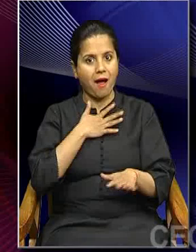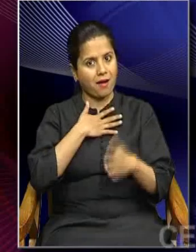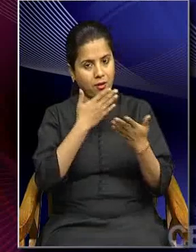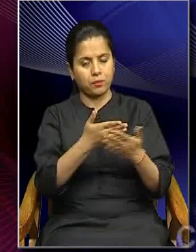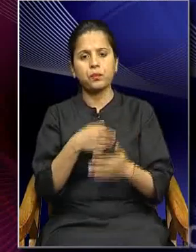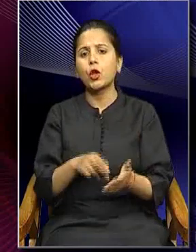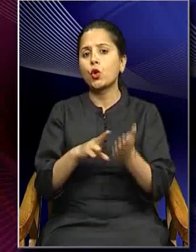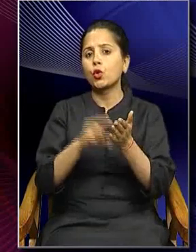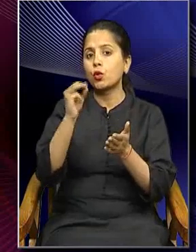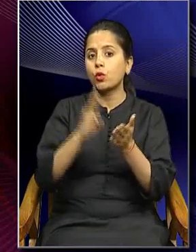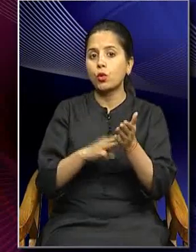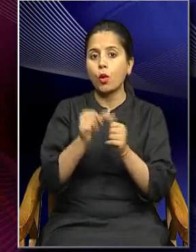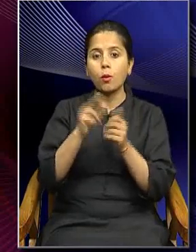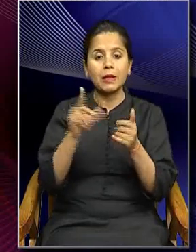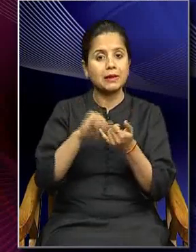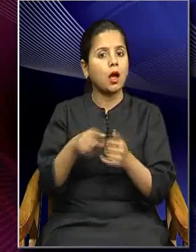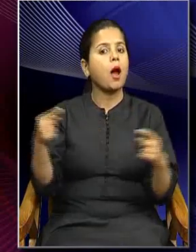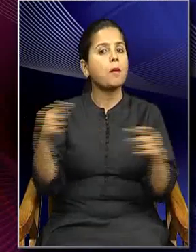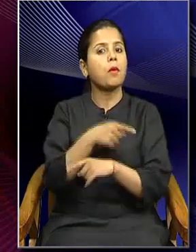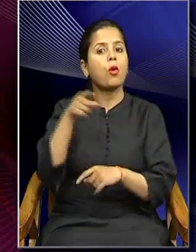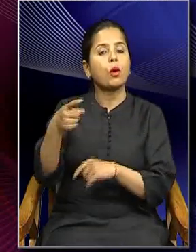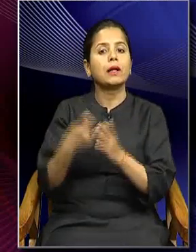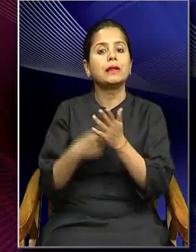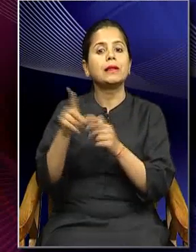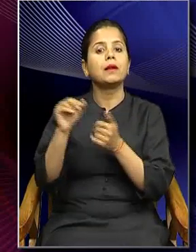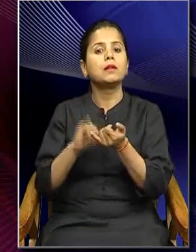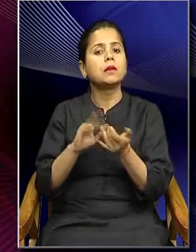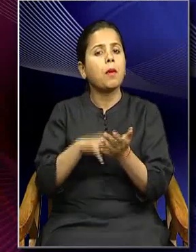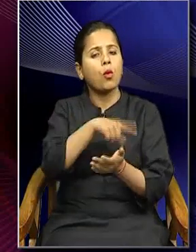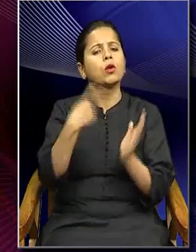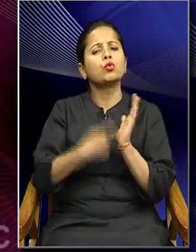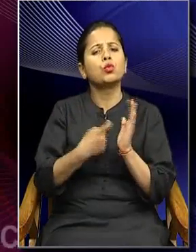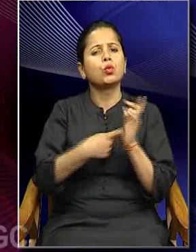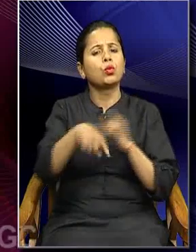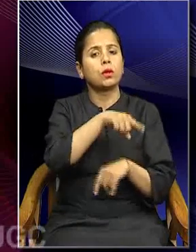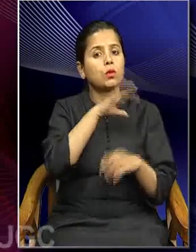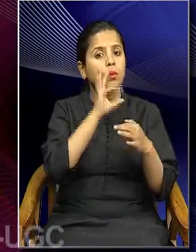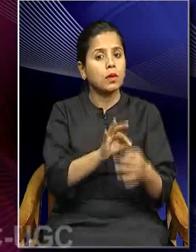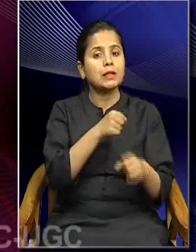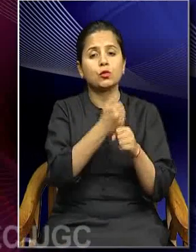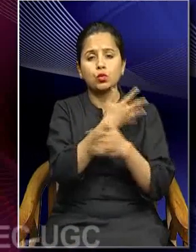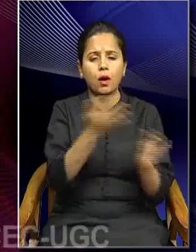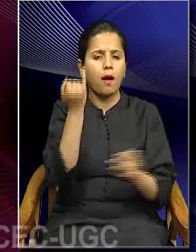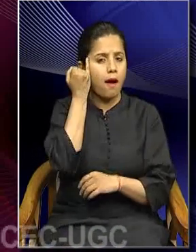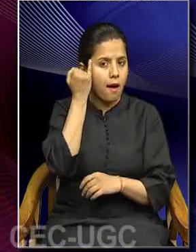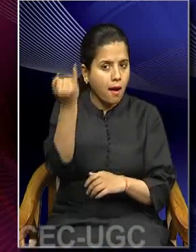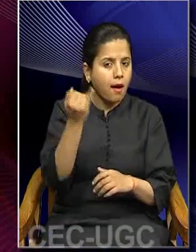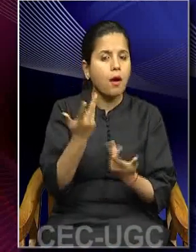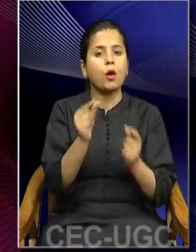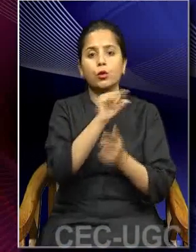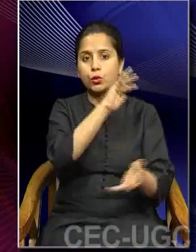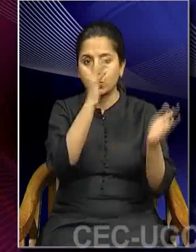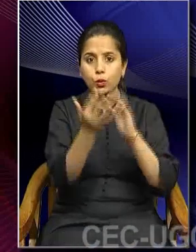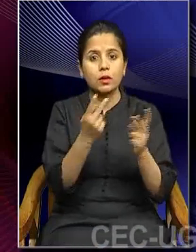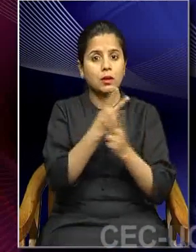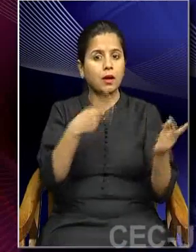Nominalism, as opposed to realism, is the doctrine according to which general ideas or